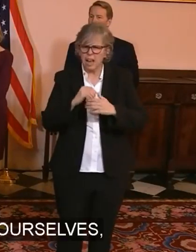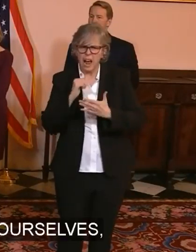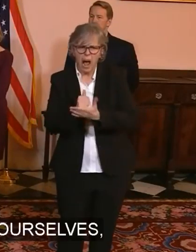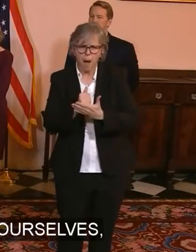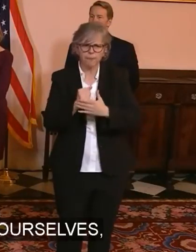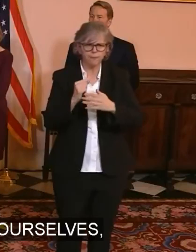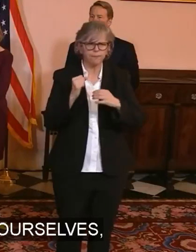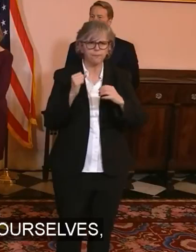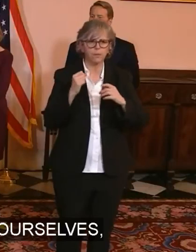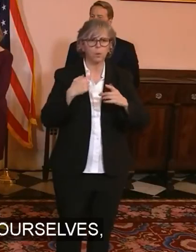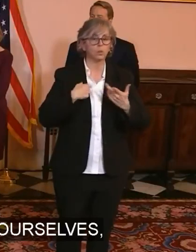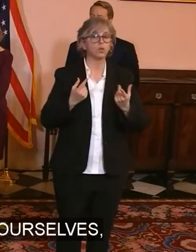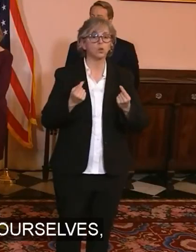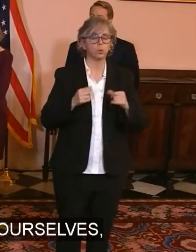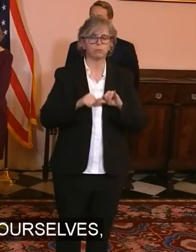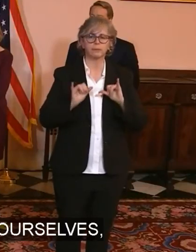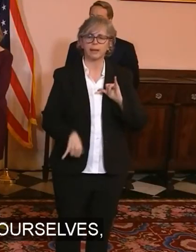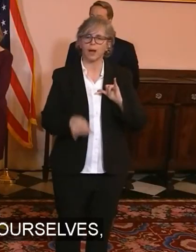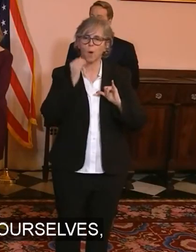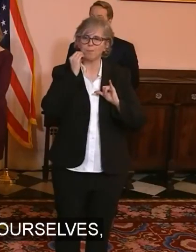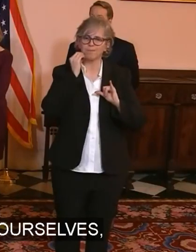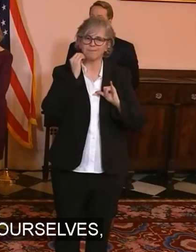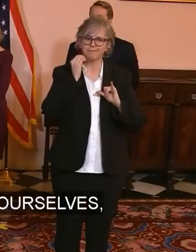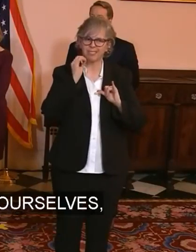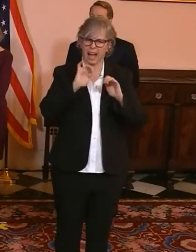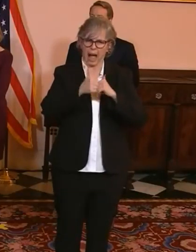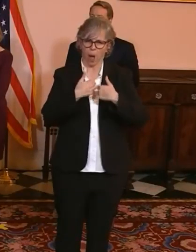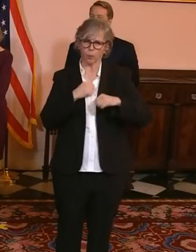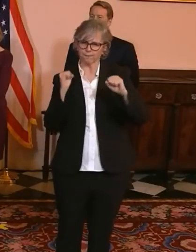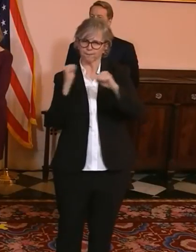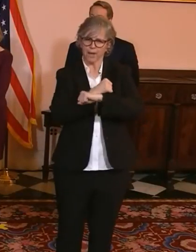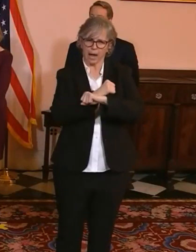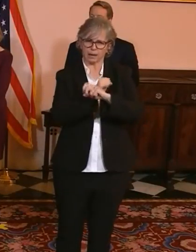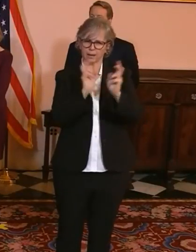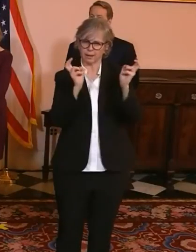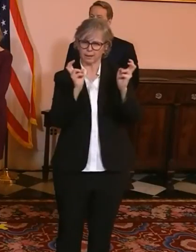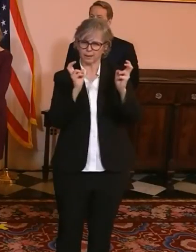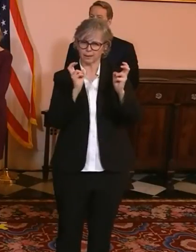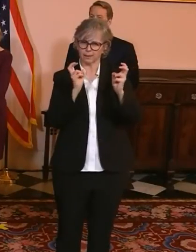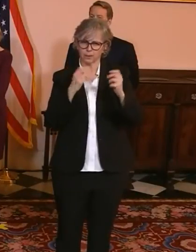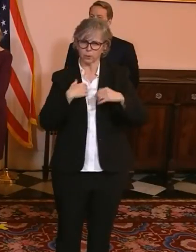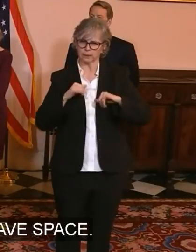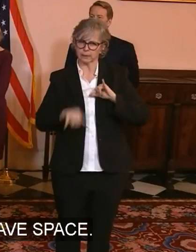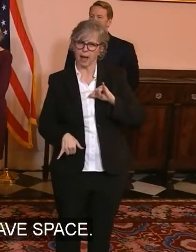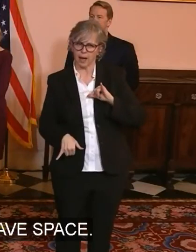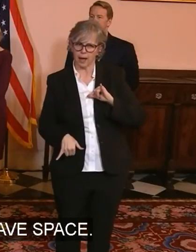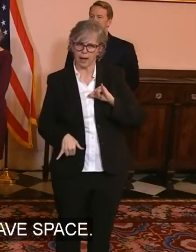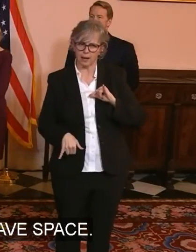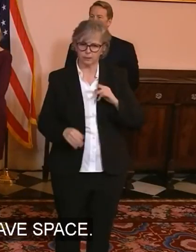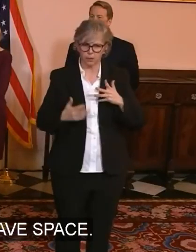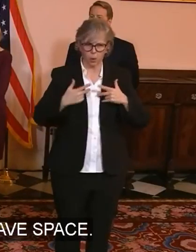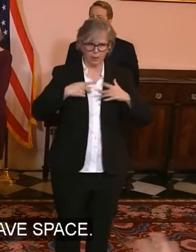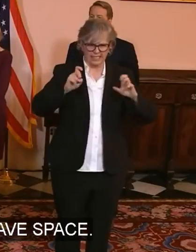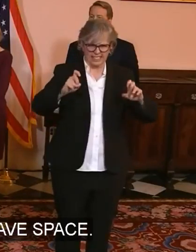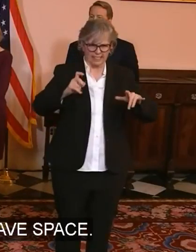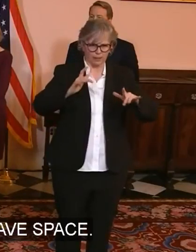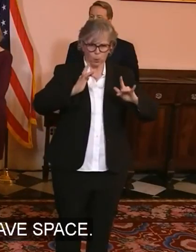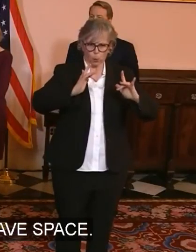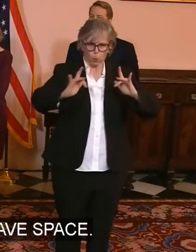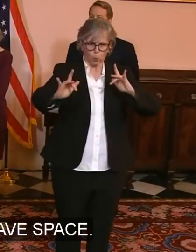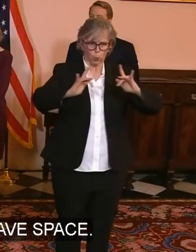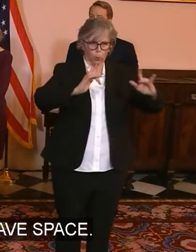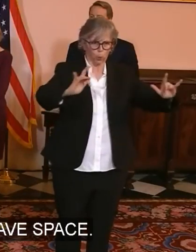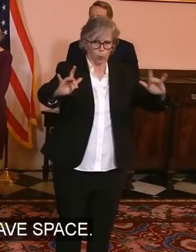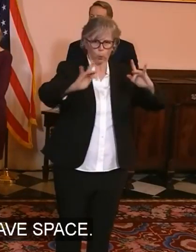home. We simply need to have space, no matter where we are,